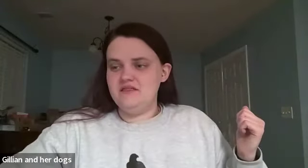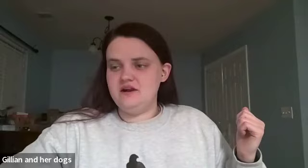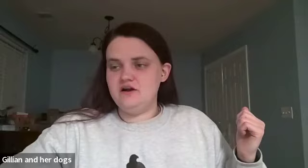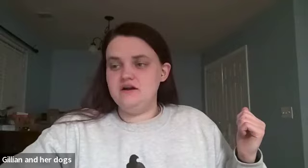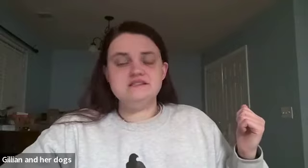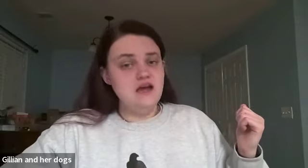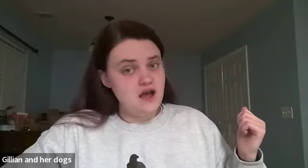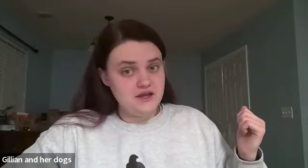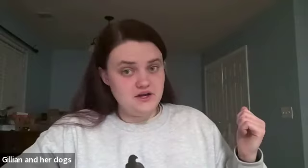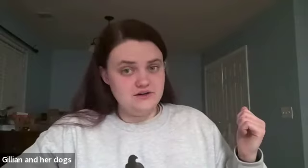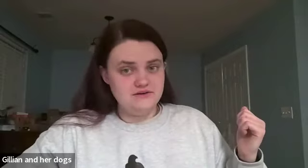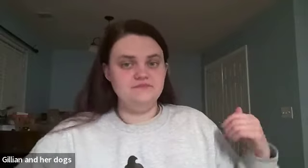Then our tired,